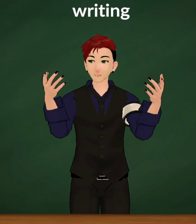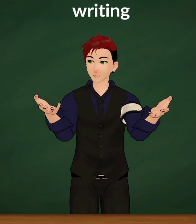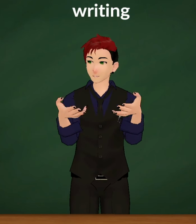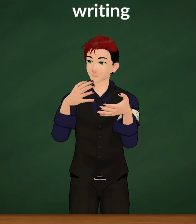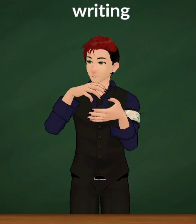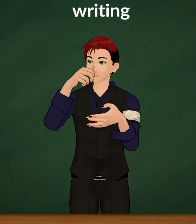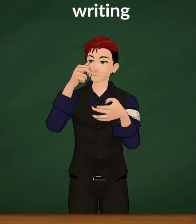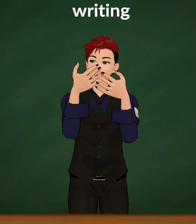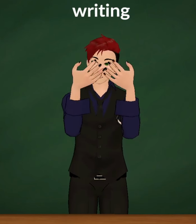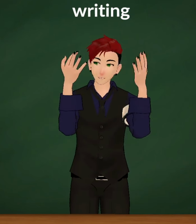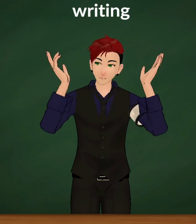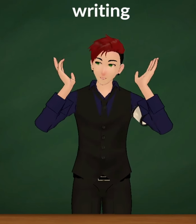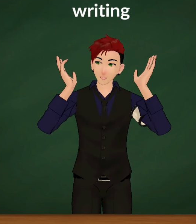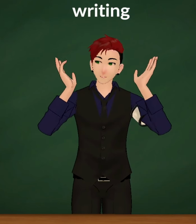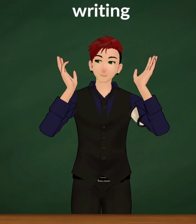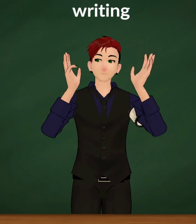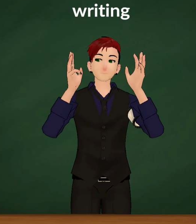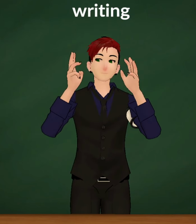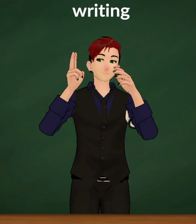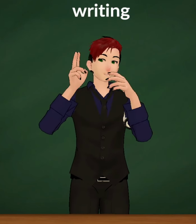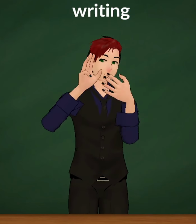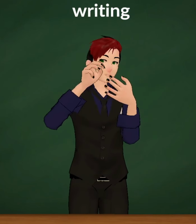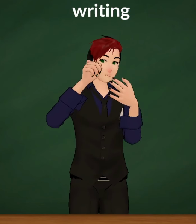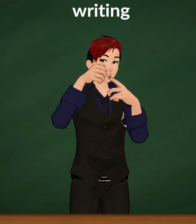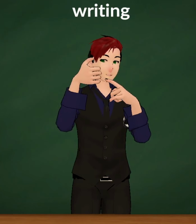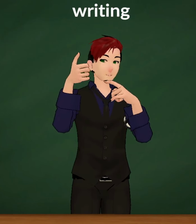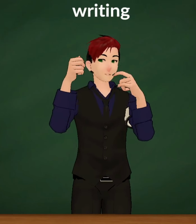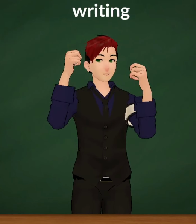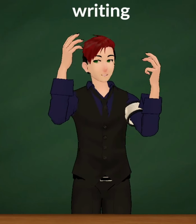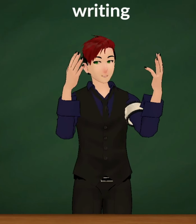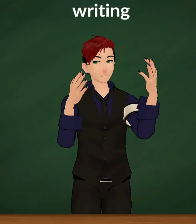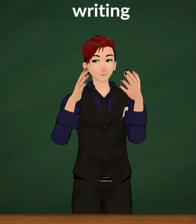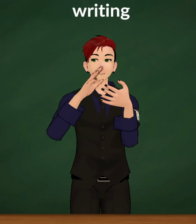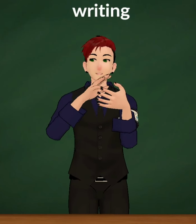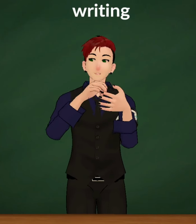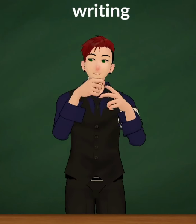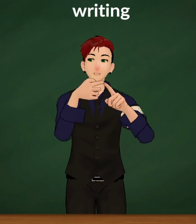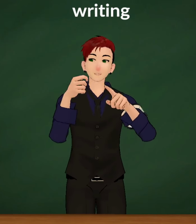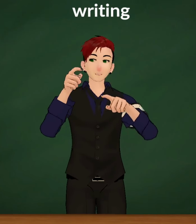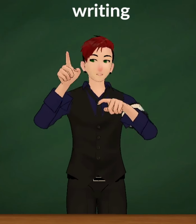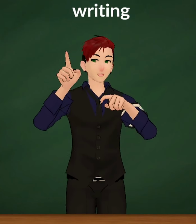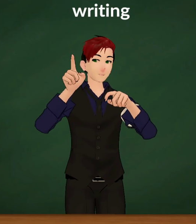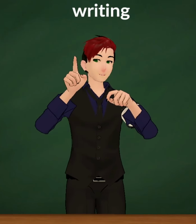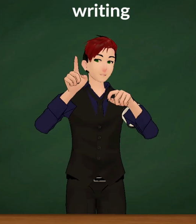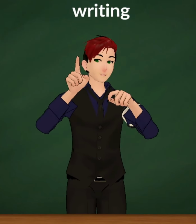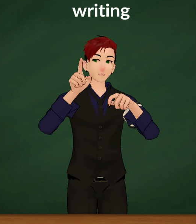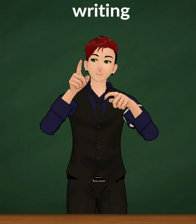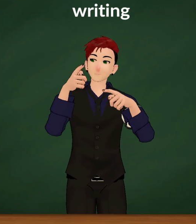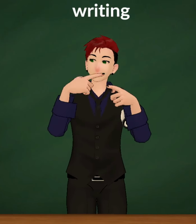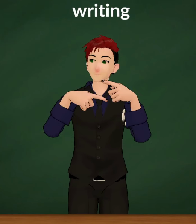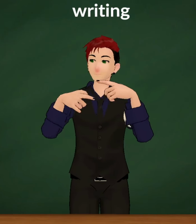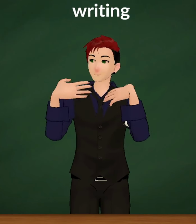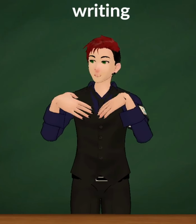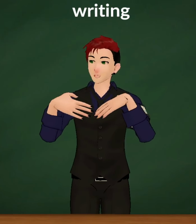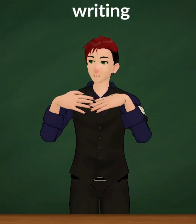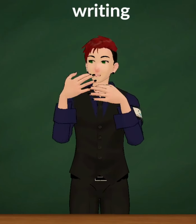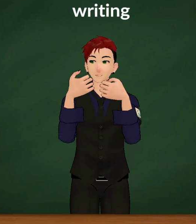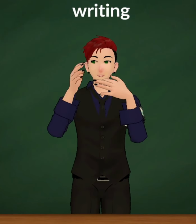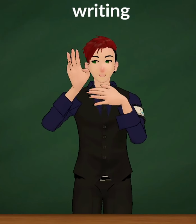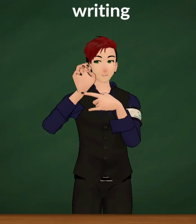you guys are here learning in VR, and you're learning from our teachers, you're learning from the sign avatar